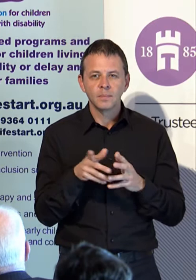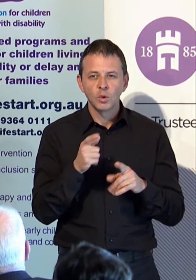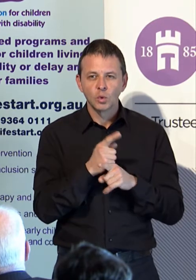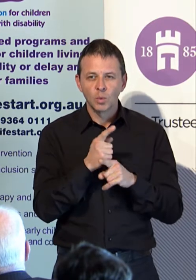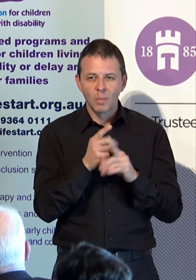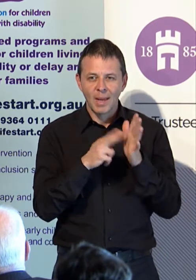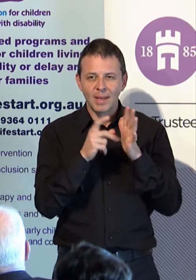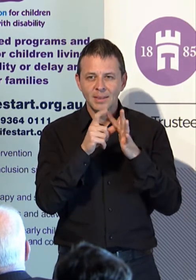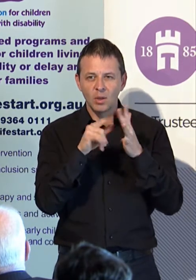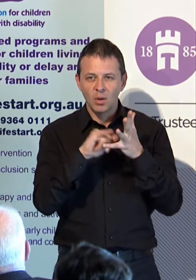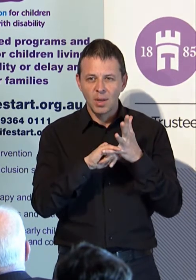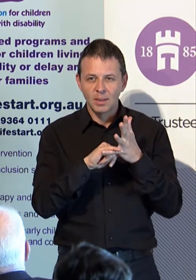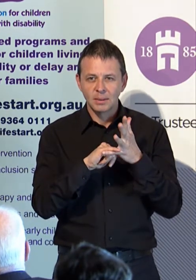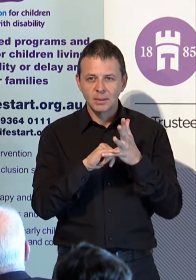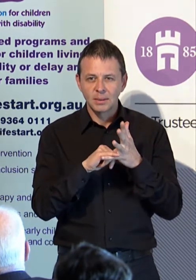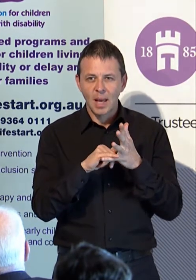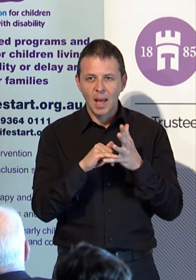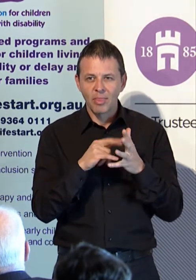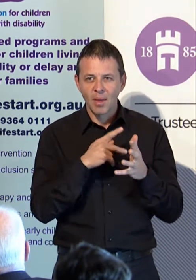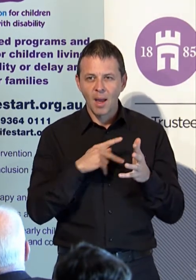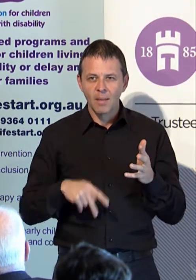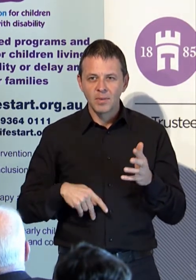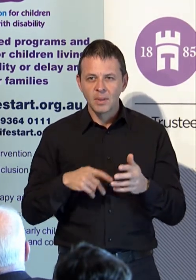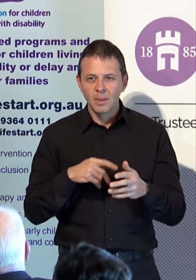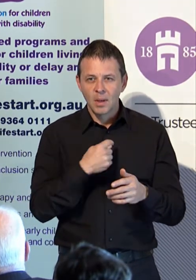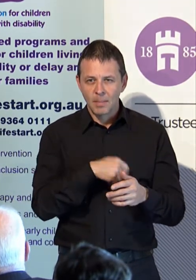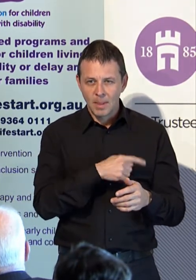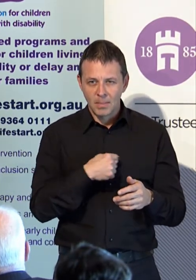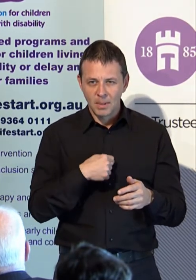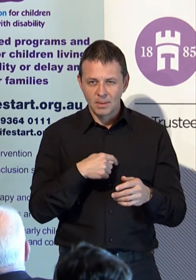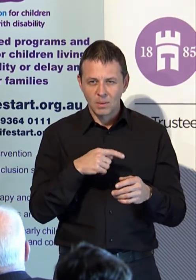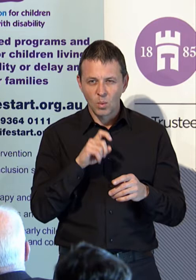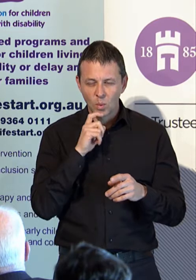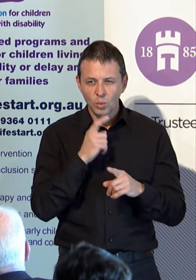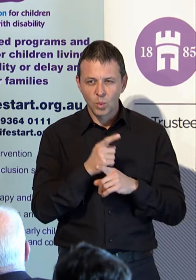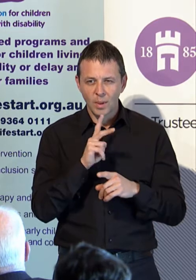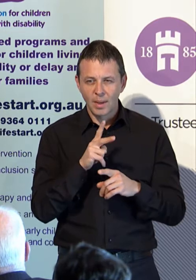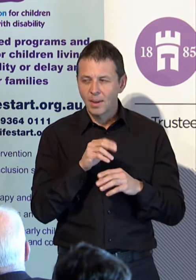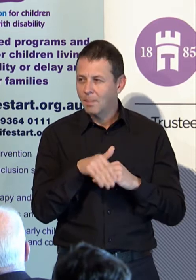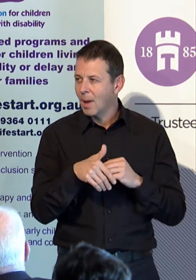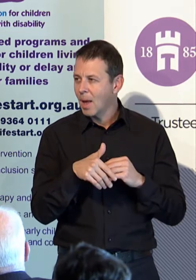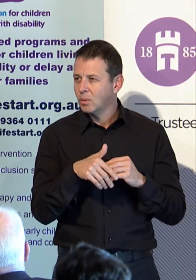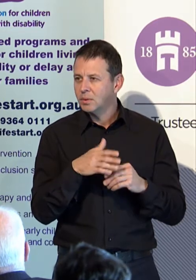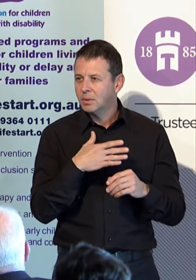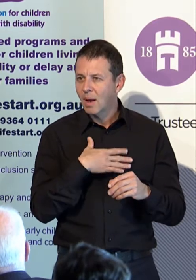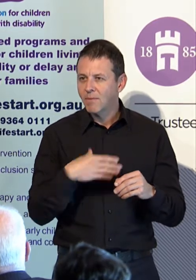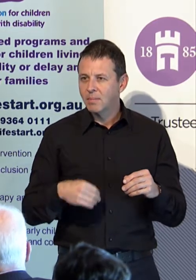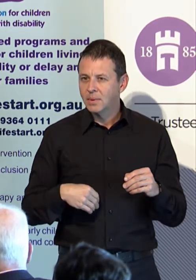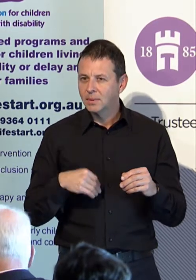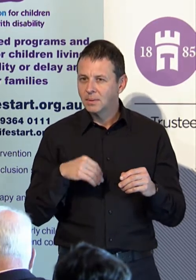NDIS and our commitment to that. Let me just mention one other point about the government's